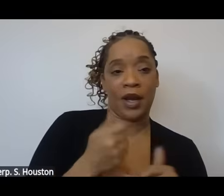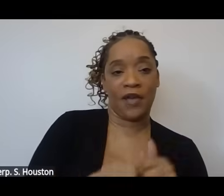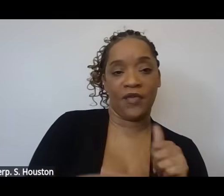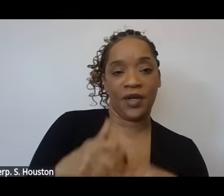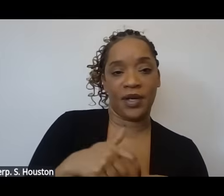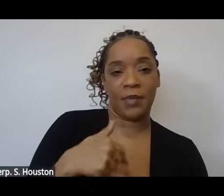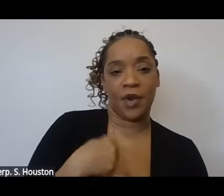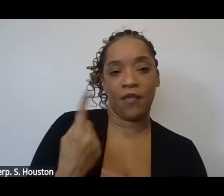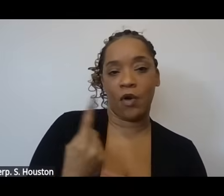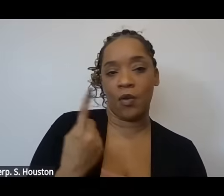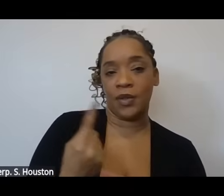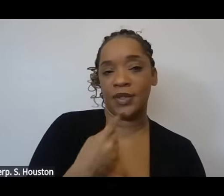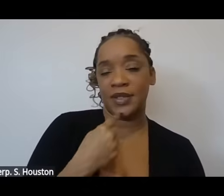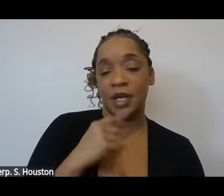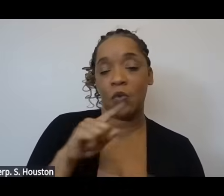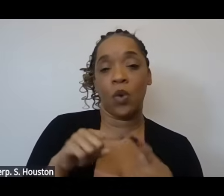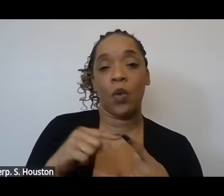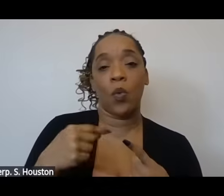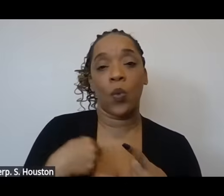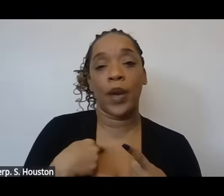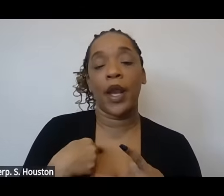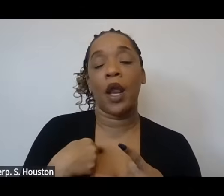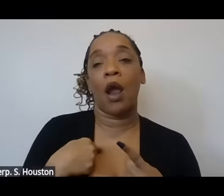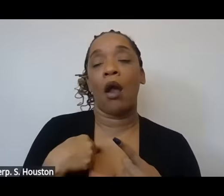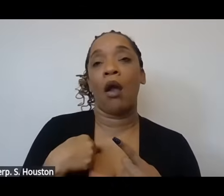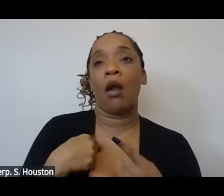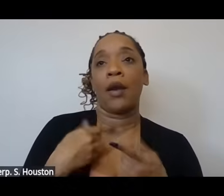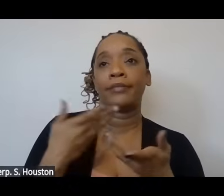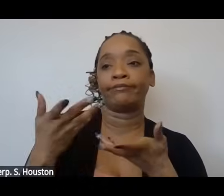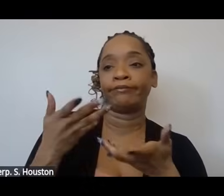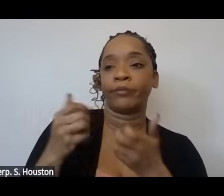when we're dealing with circulators, we're also disqualifying